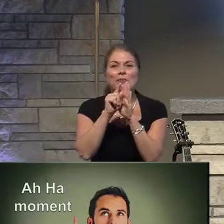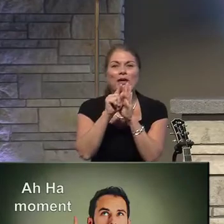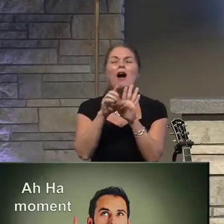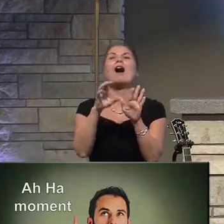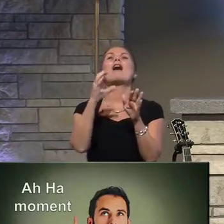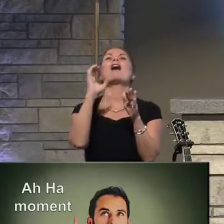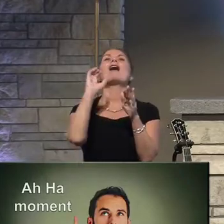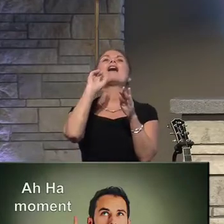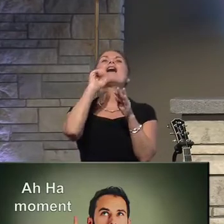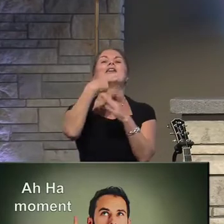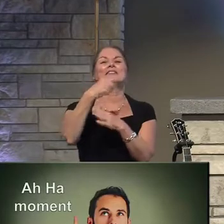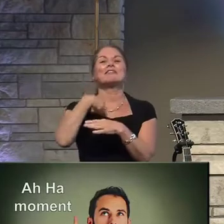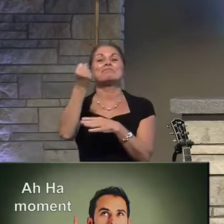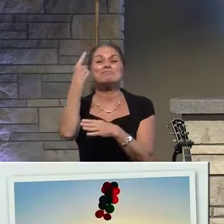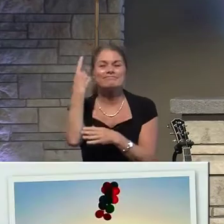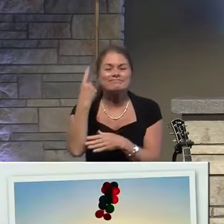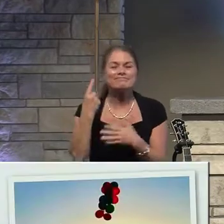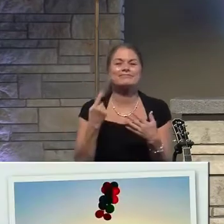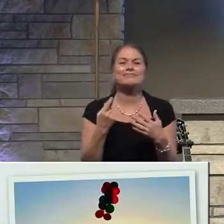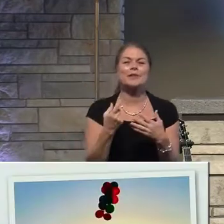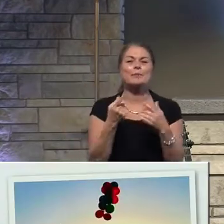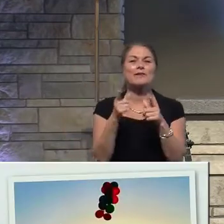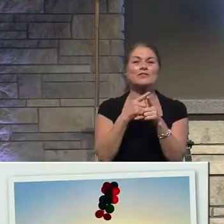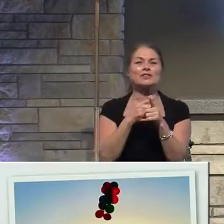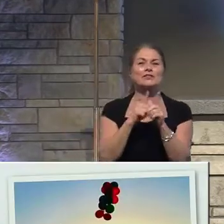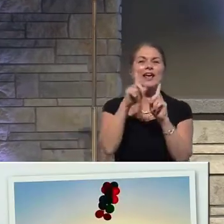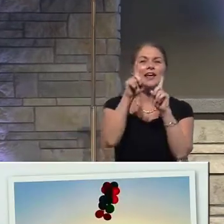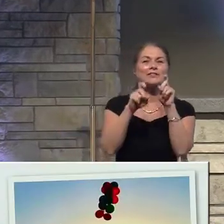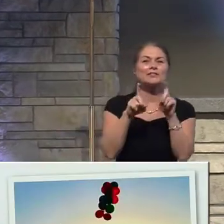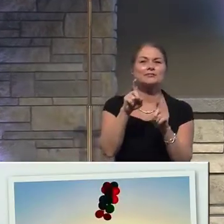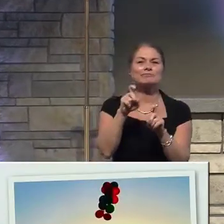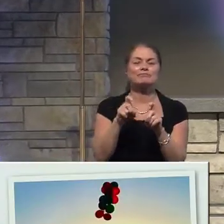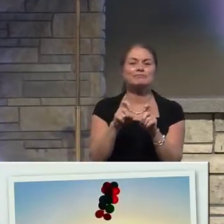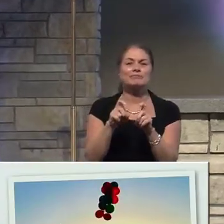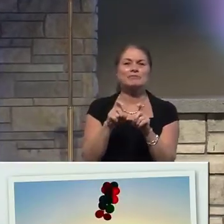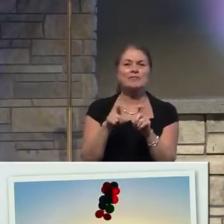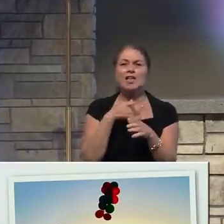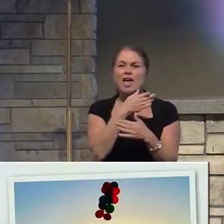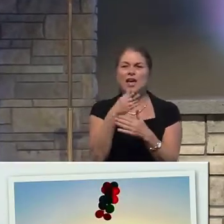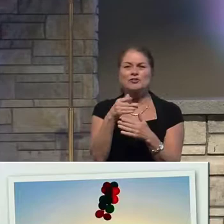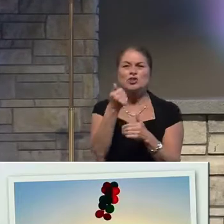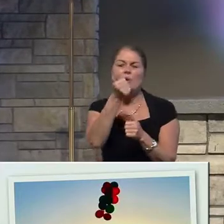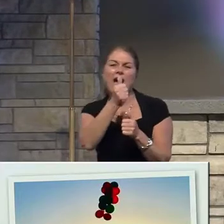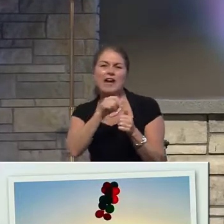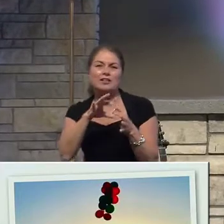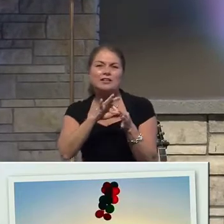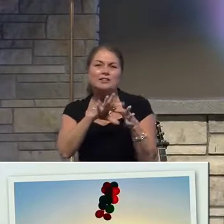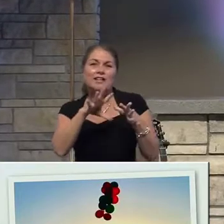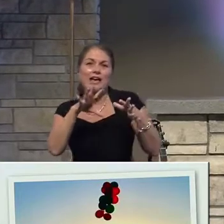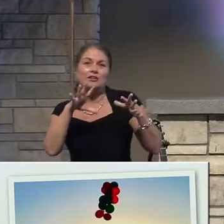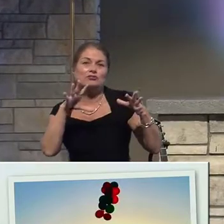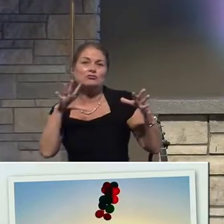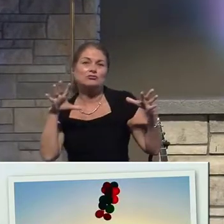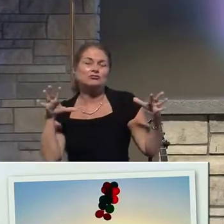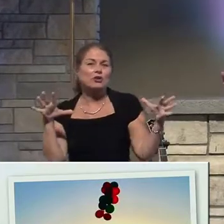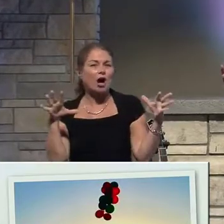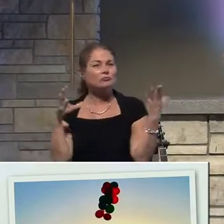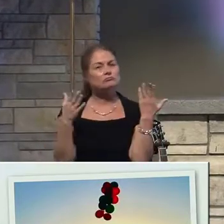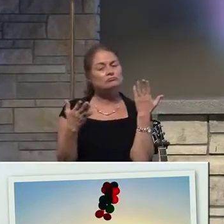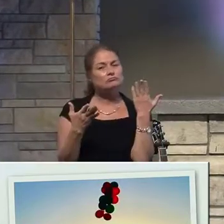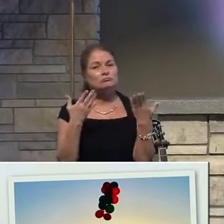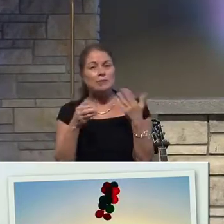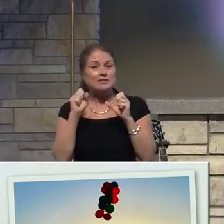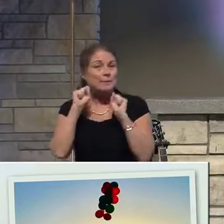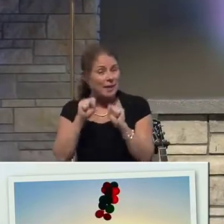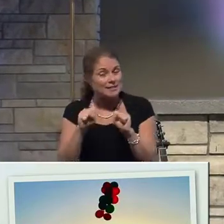it. Let me ask you some questions. Have you ever let go? I mean, is it a possibility?